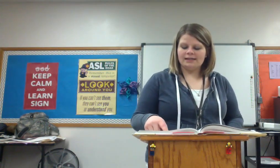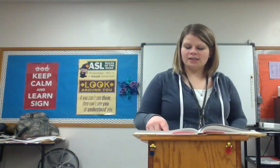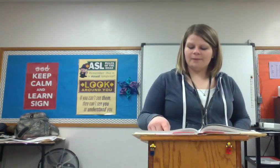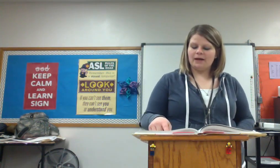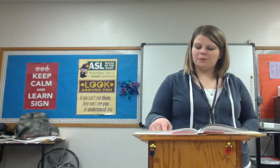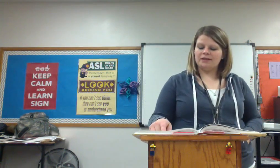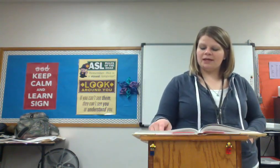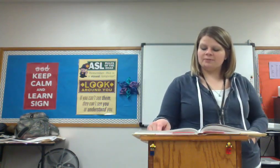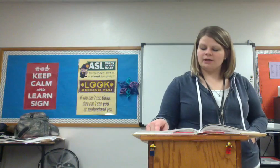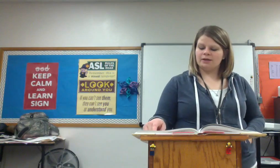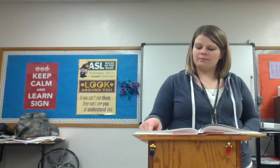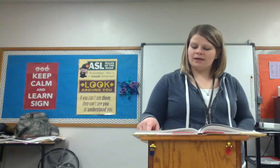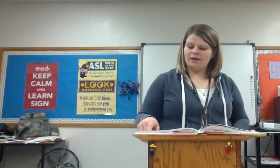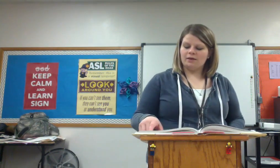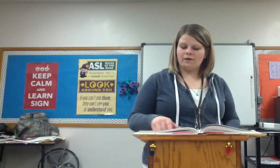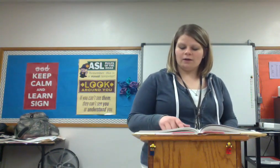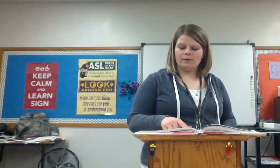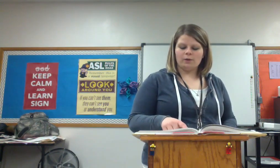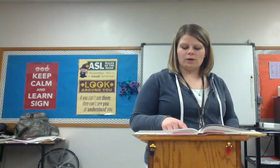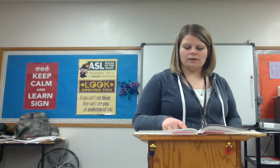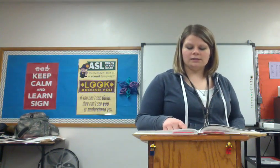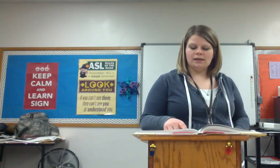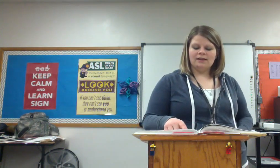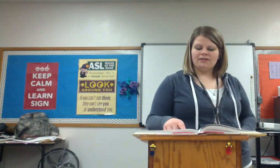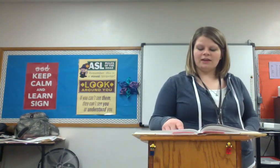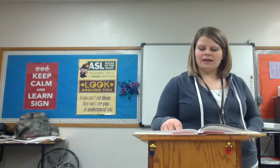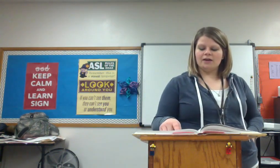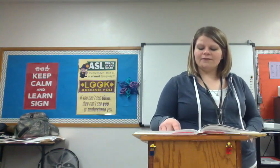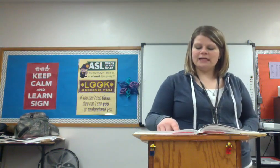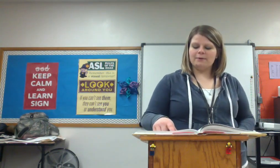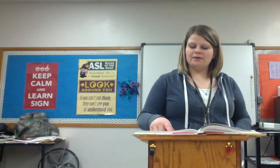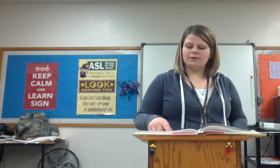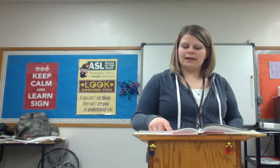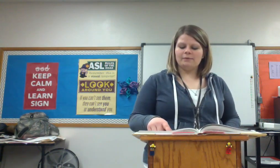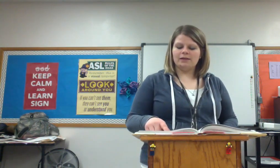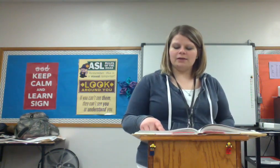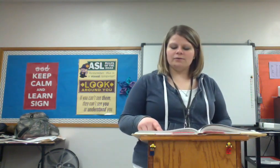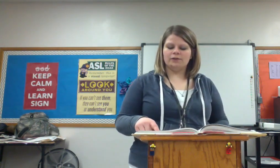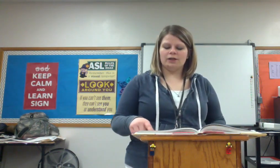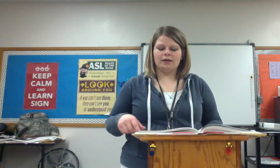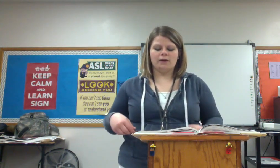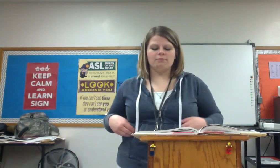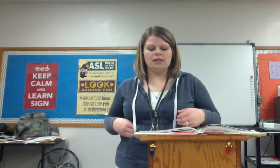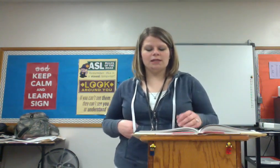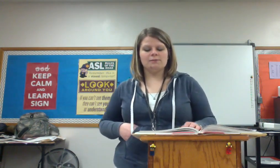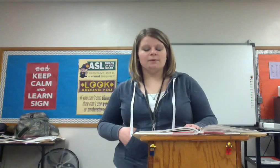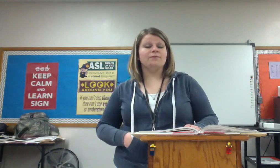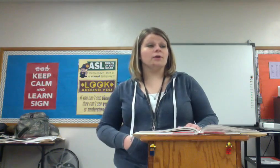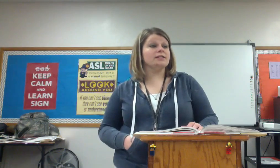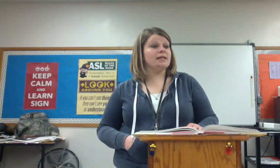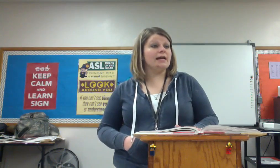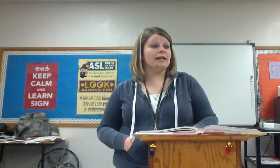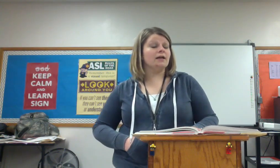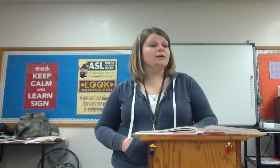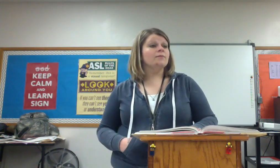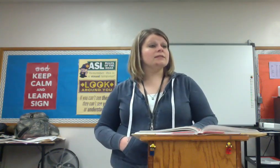are paired with the agent marker to make the following words? Think carefully about the vocabulary you've learned and their meanings before deciding. What's